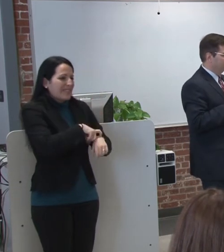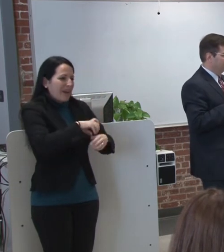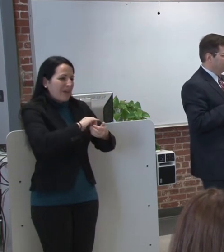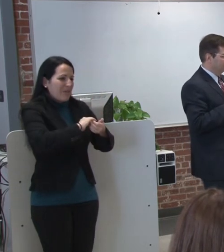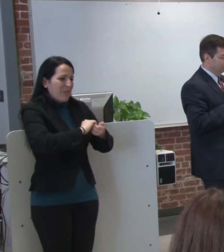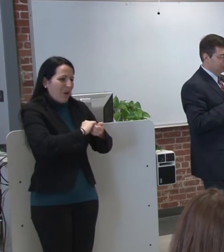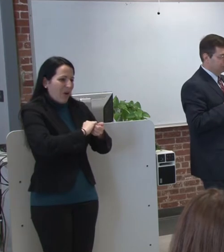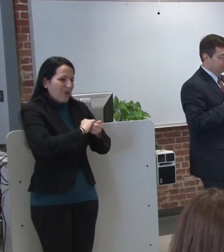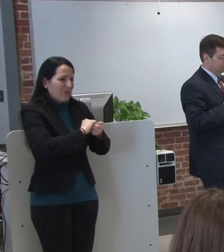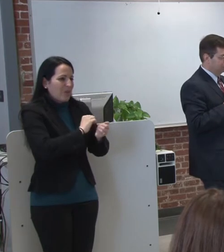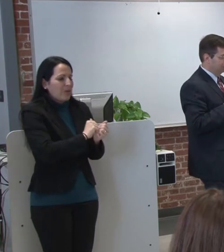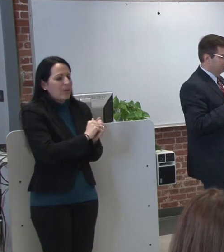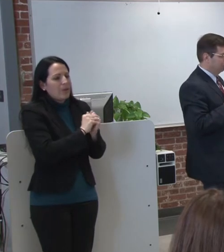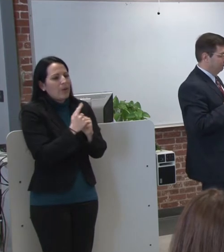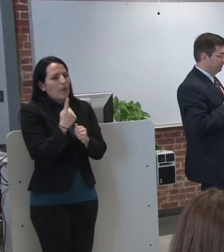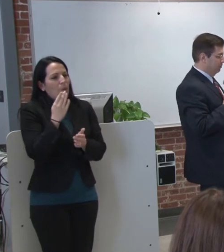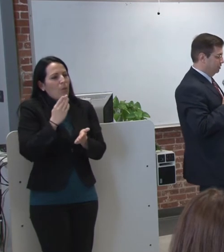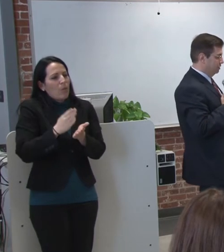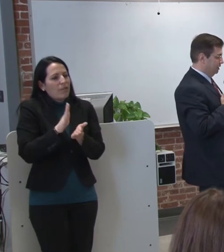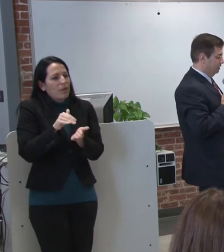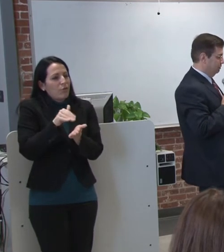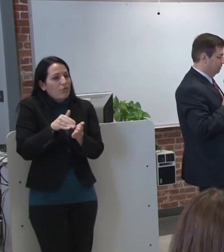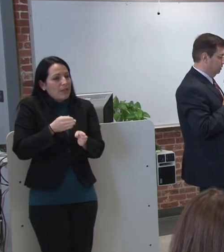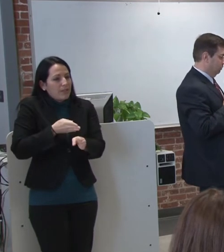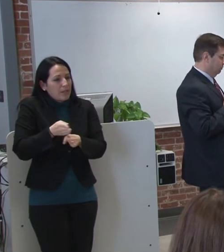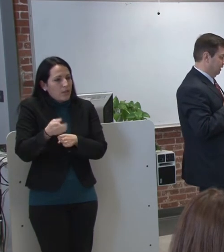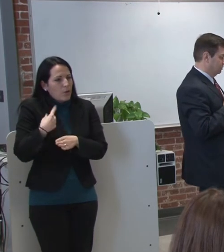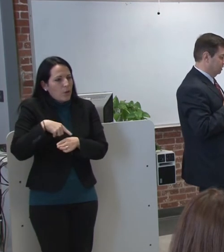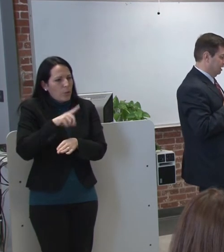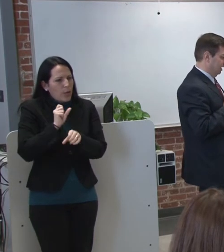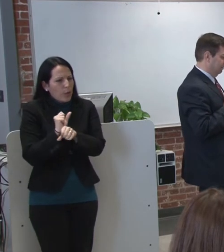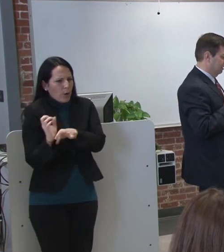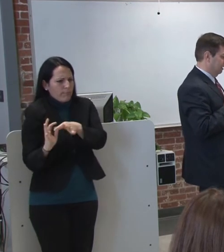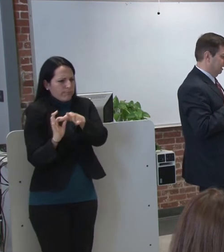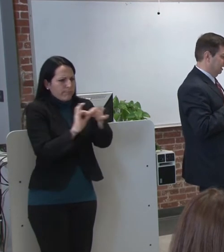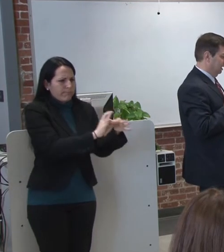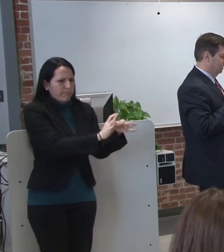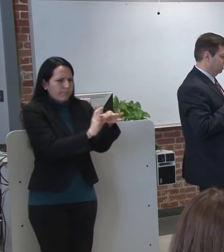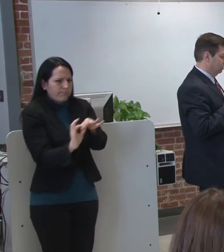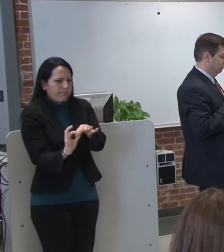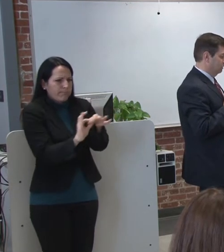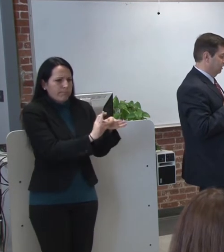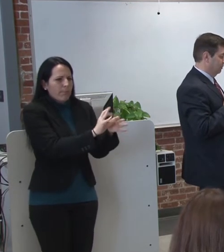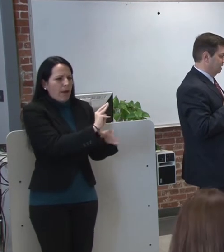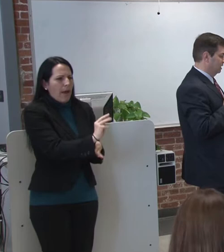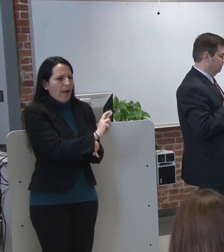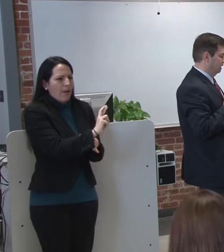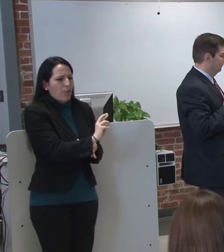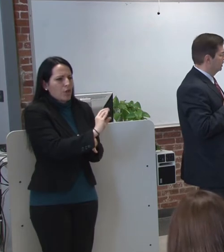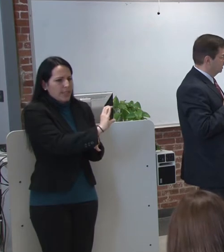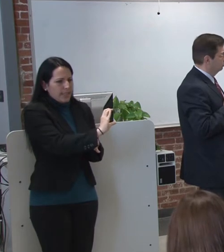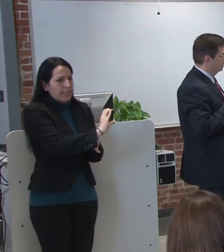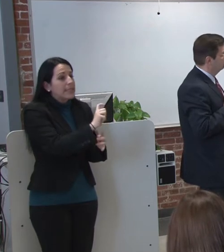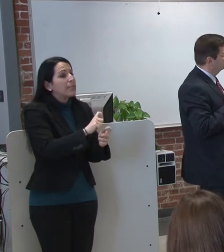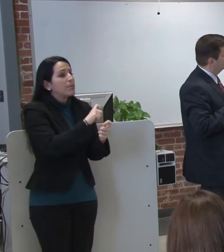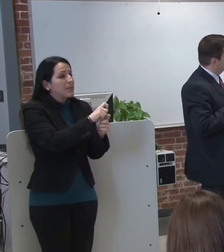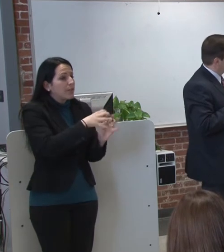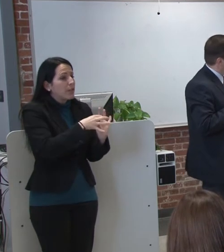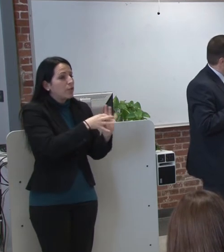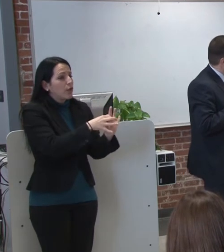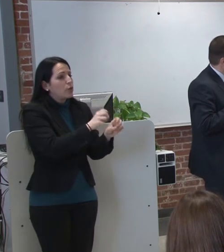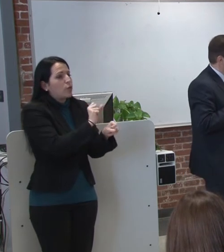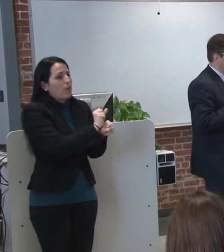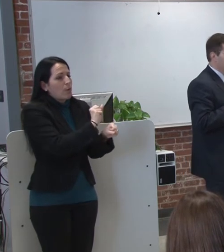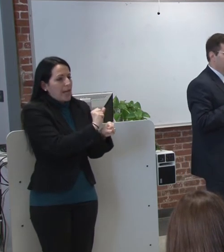the one-stop career centers, certainly we work very much in tandem with Mass Rehab in terms of, particularly in vocational